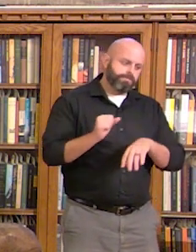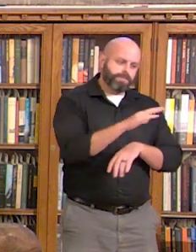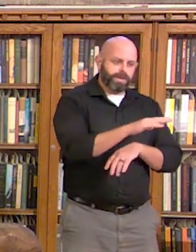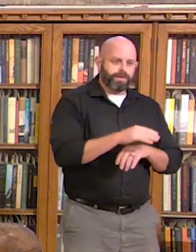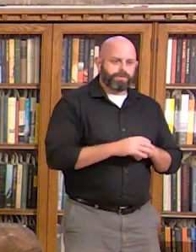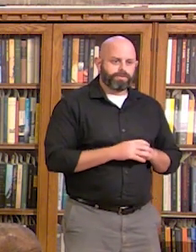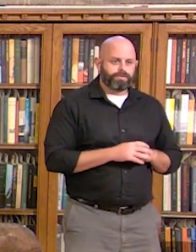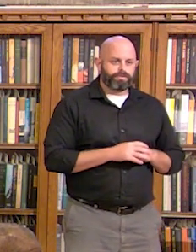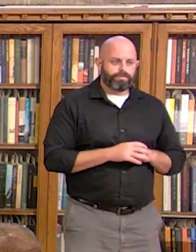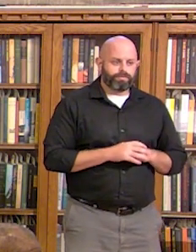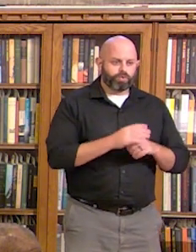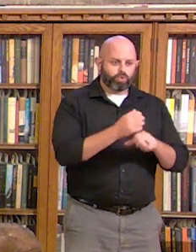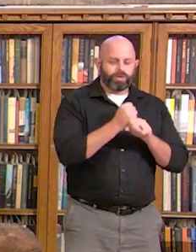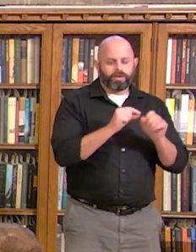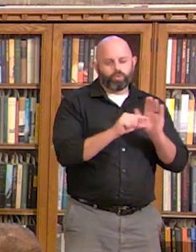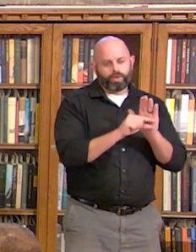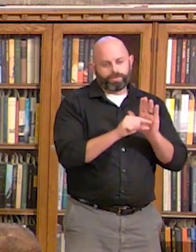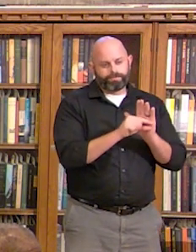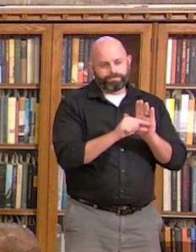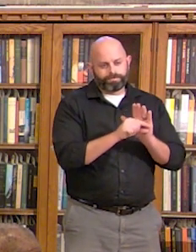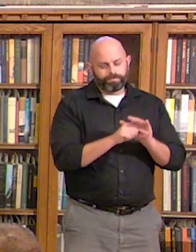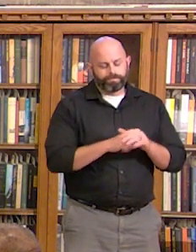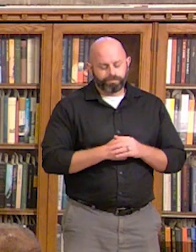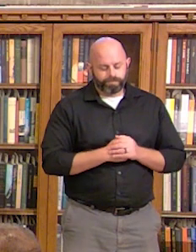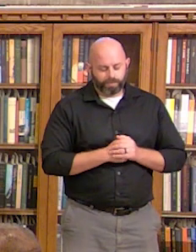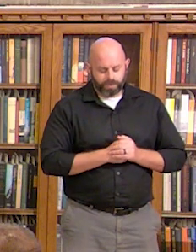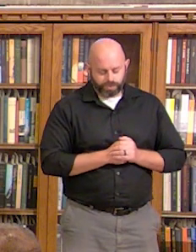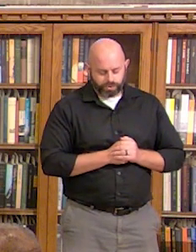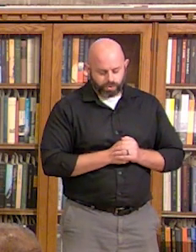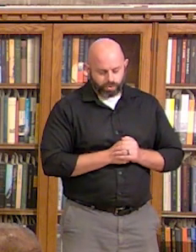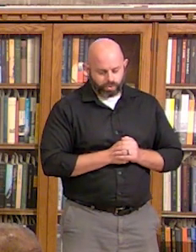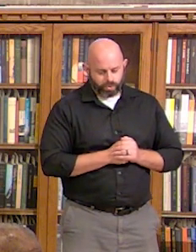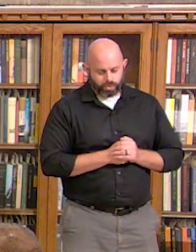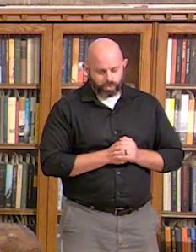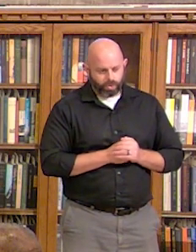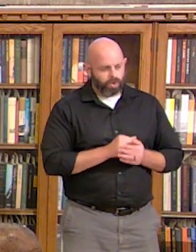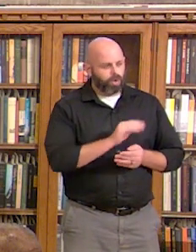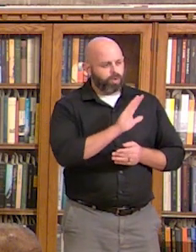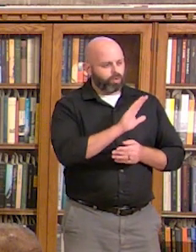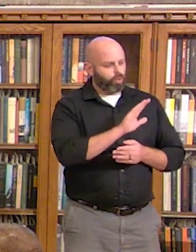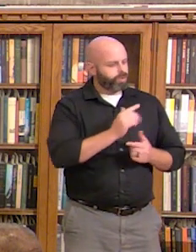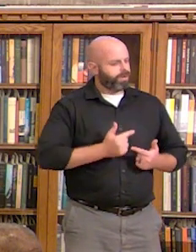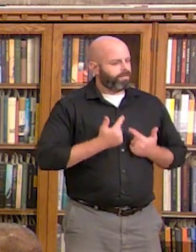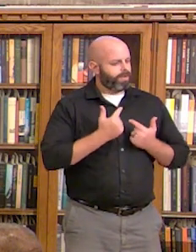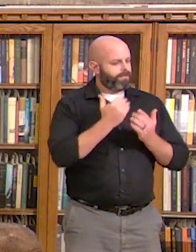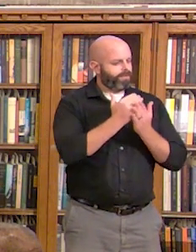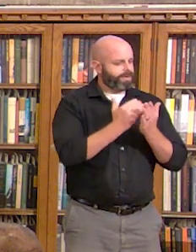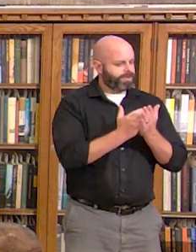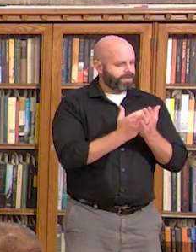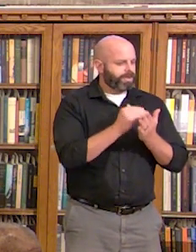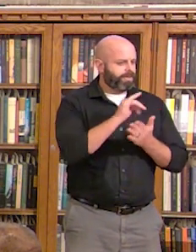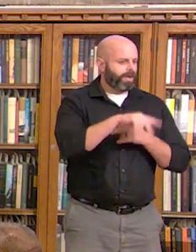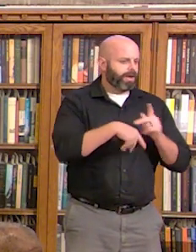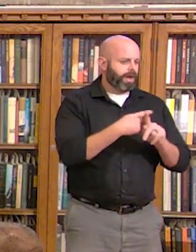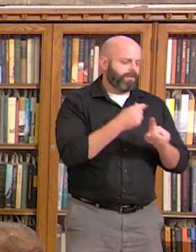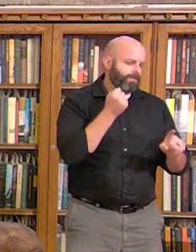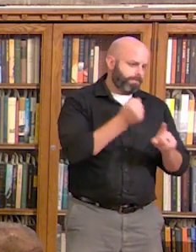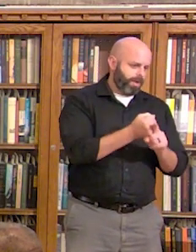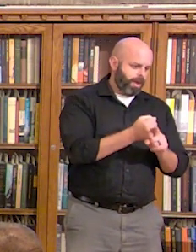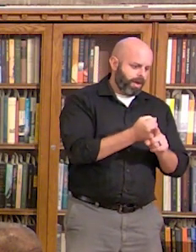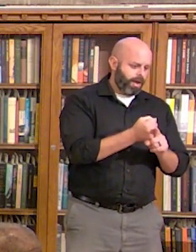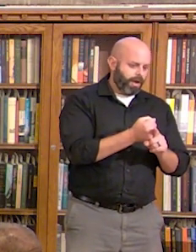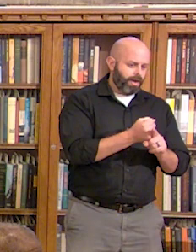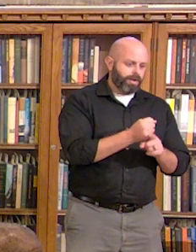a grant so those type of lessons and those type of impacts are